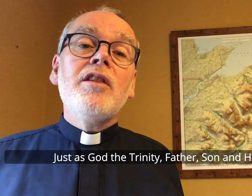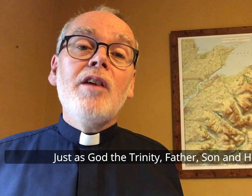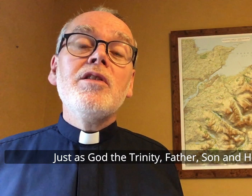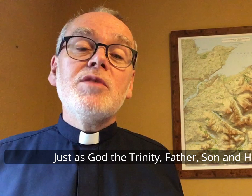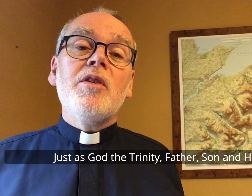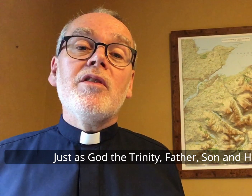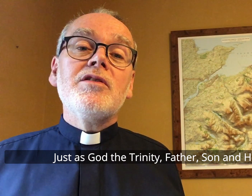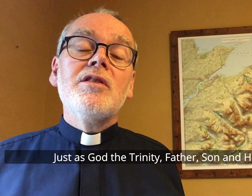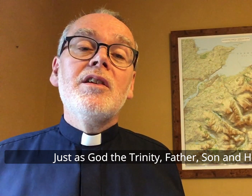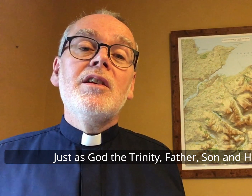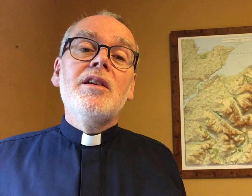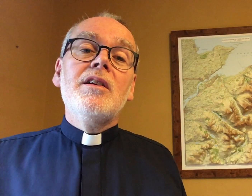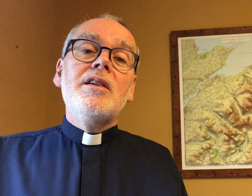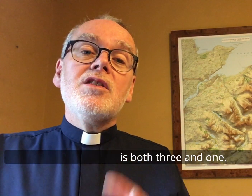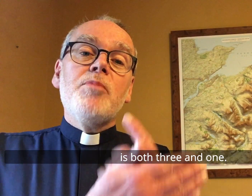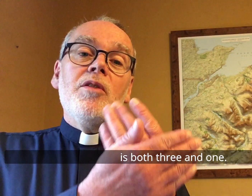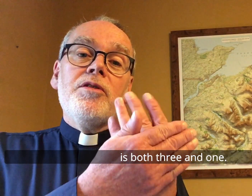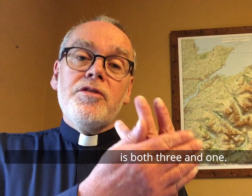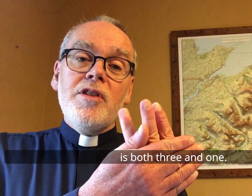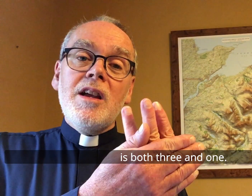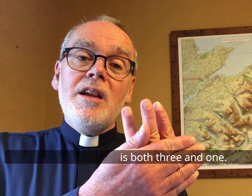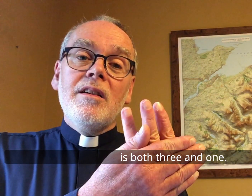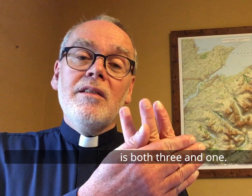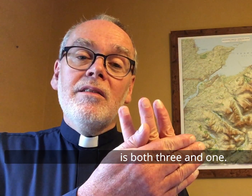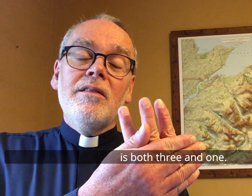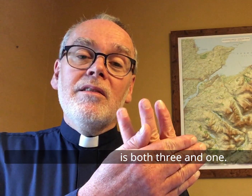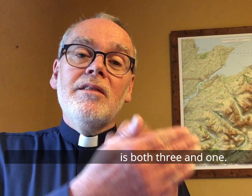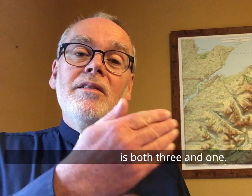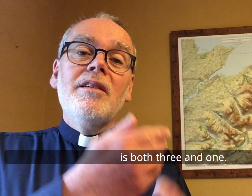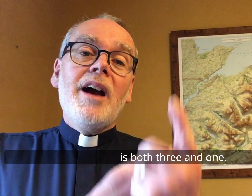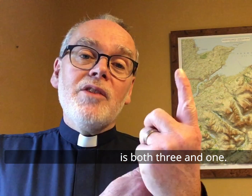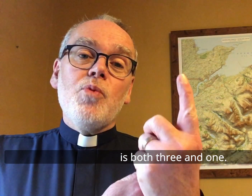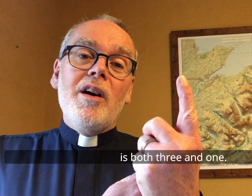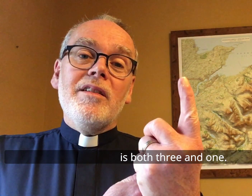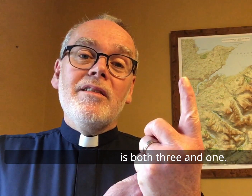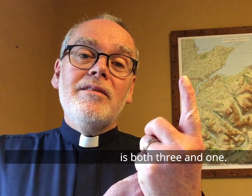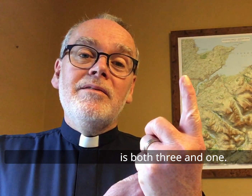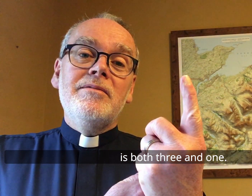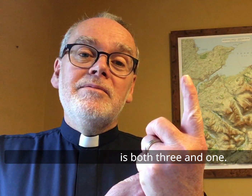Holy Spirit, is both three and one.